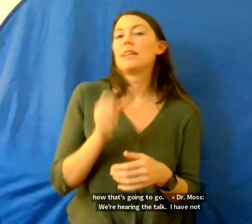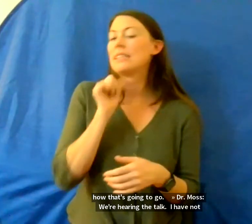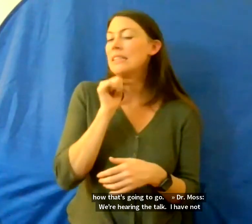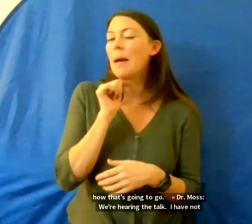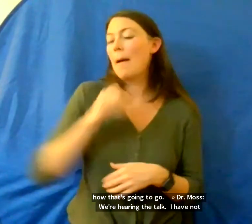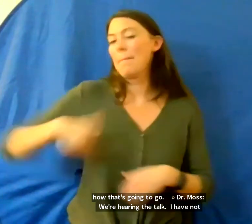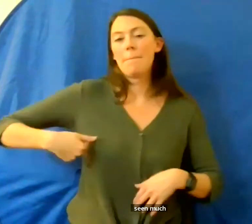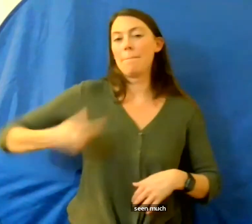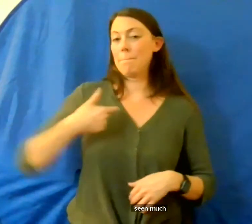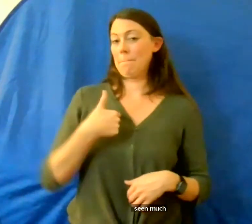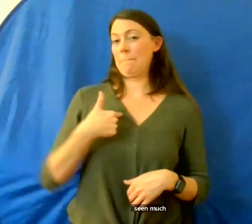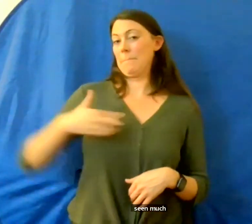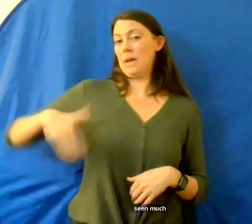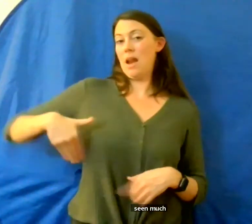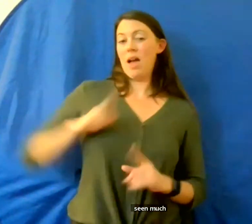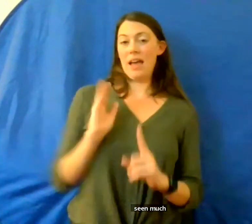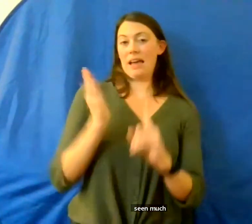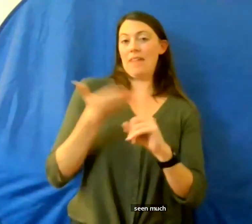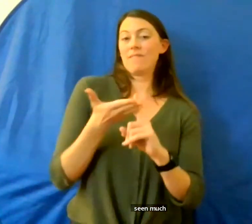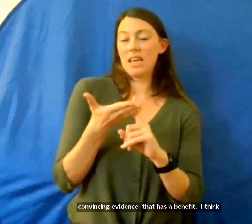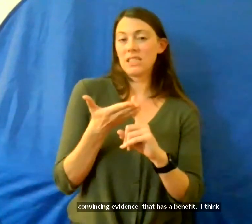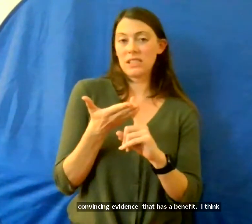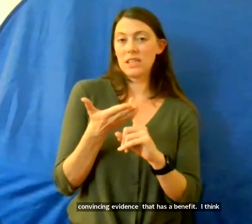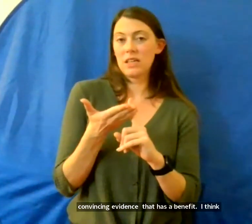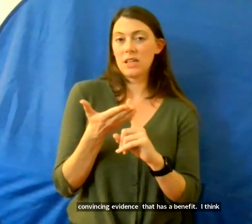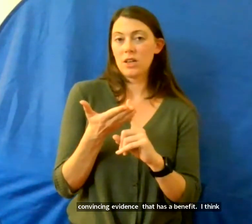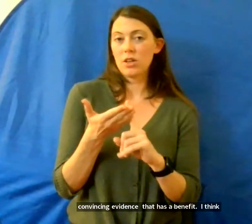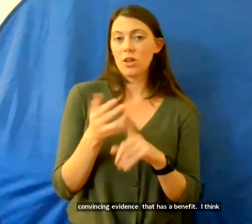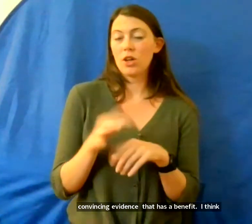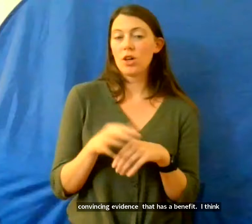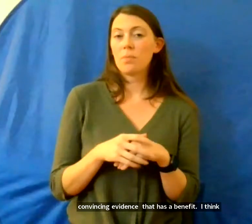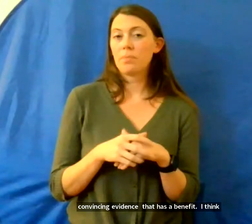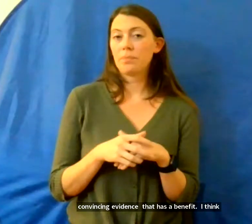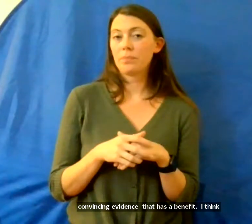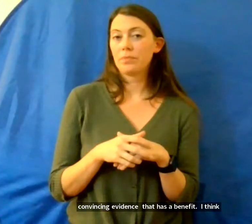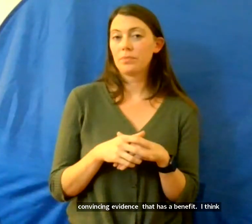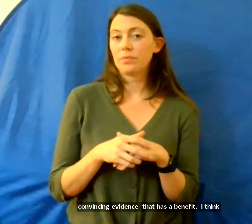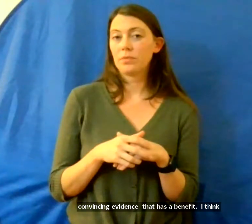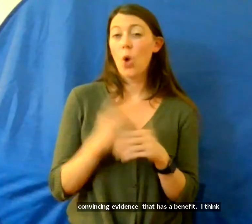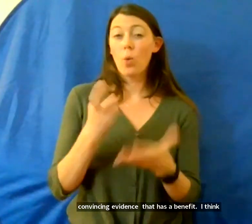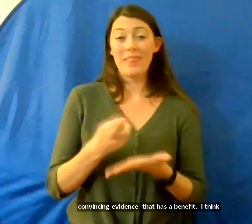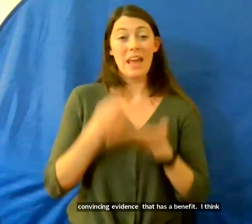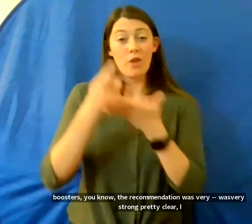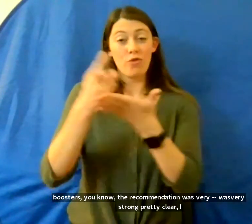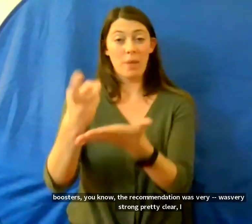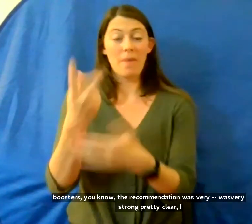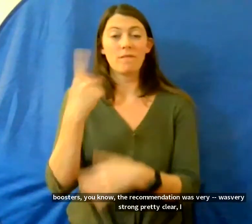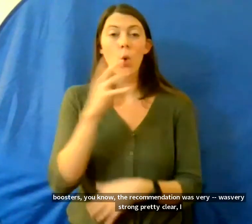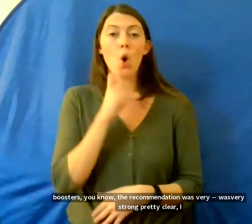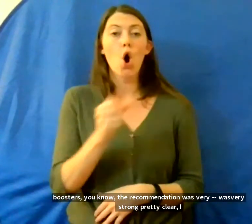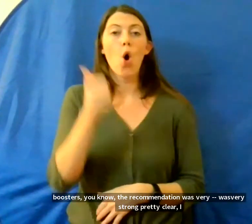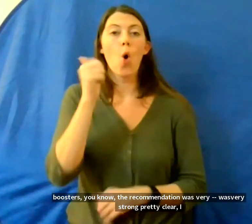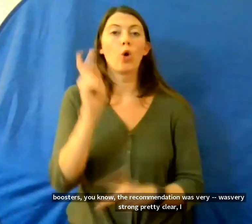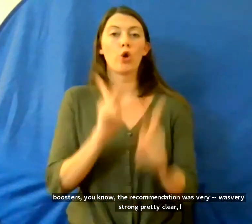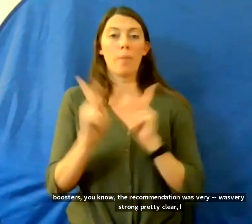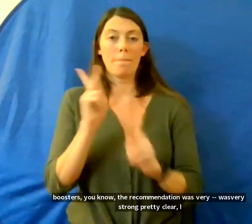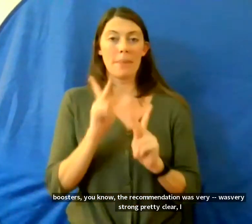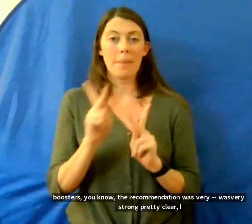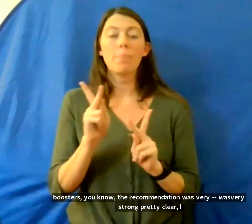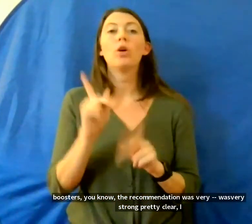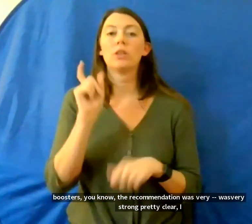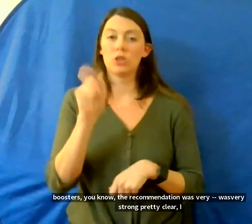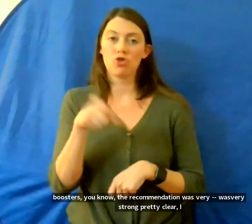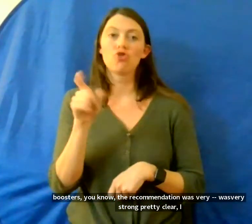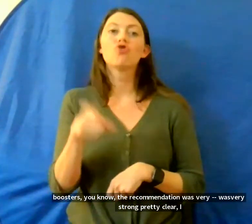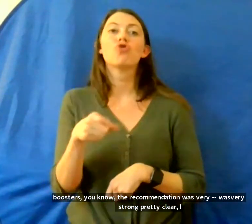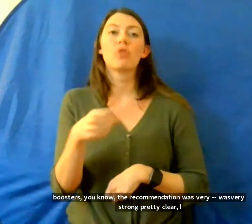the recommendation was very strong, pretty clear, I think, for older adults that they really needed to get boosters